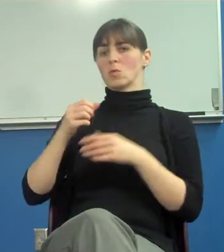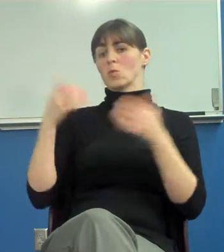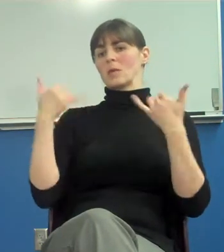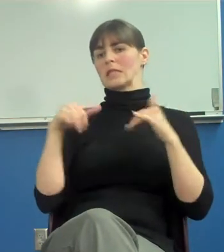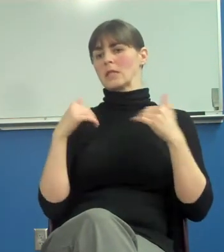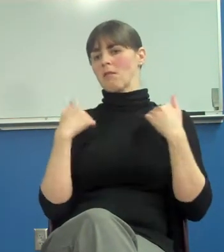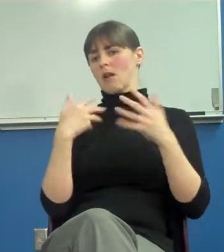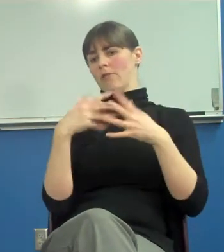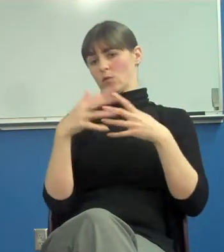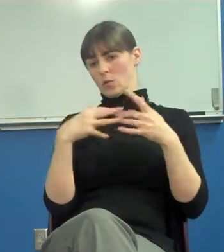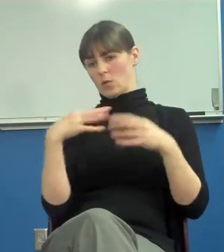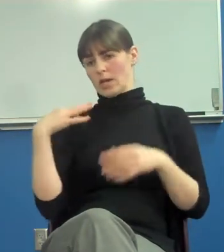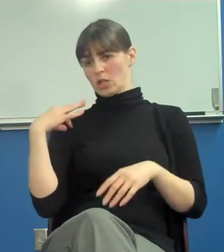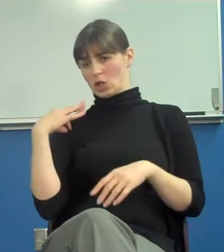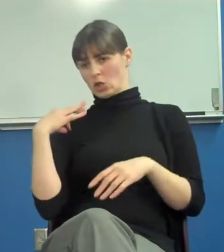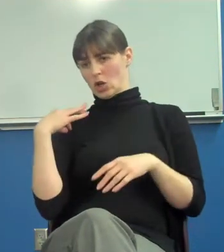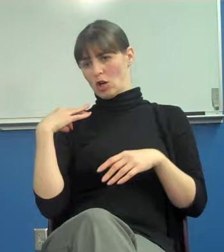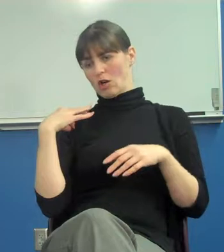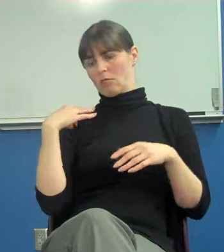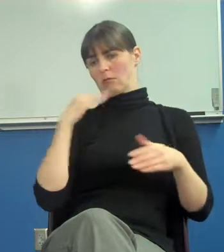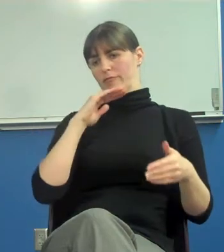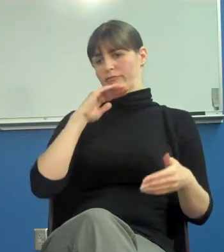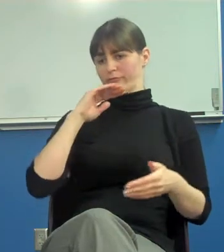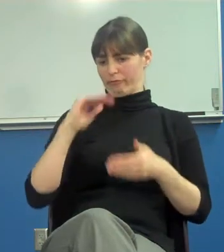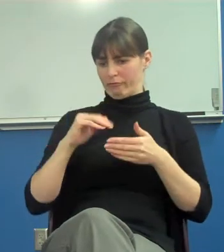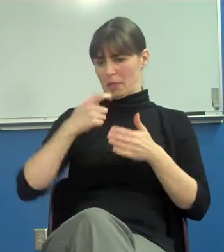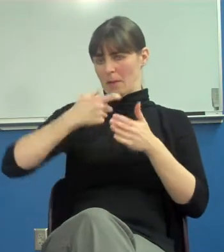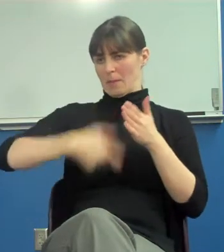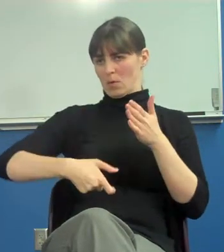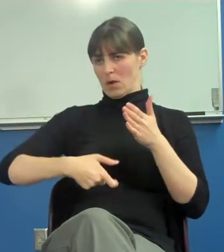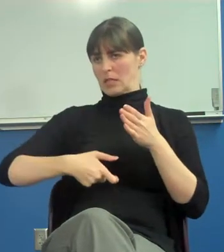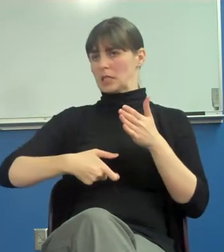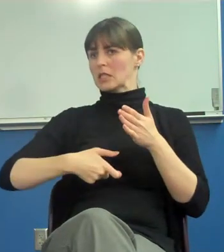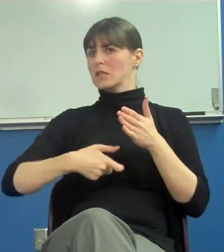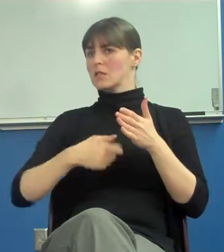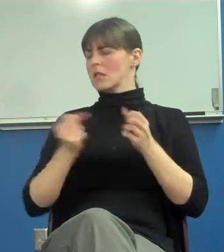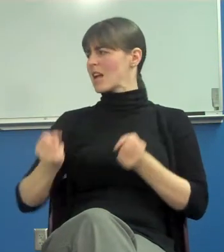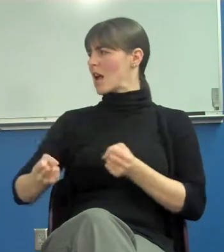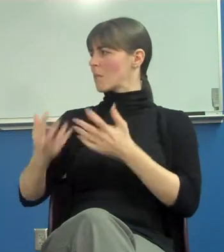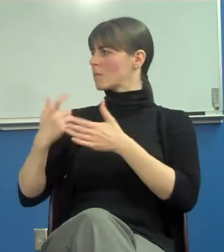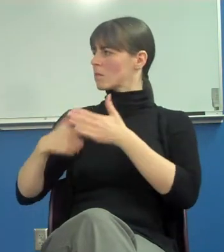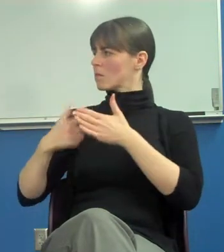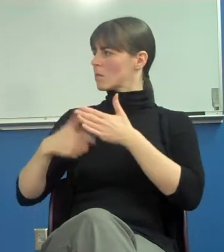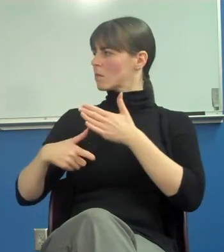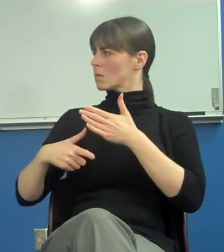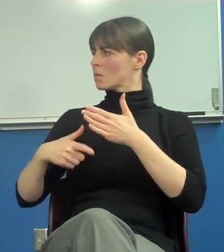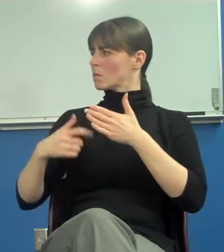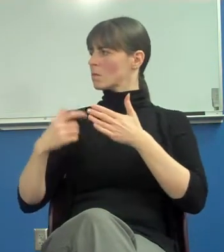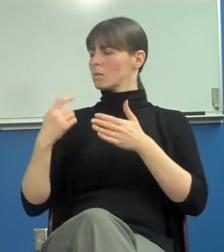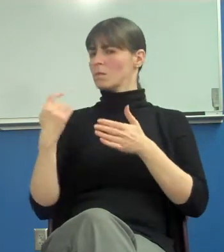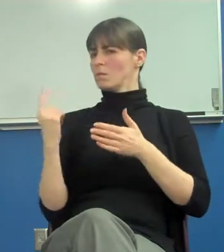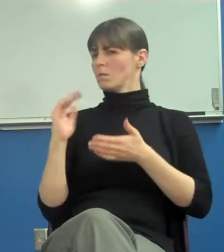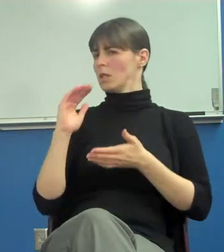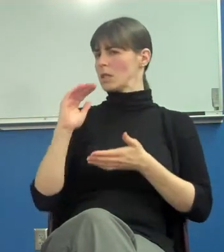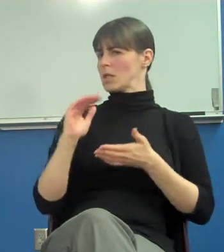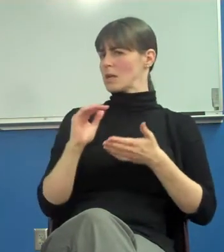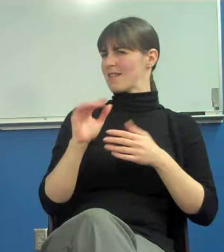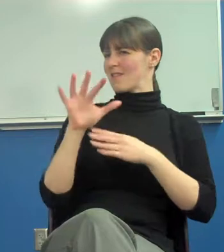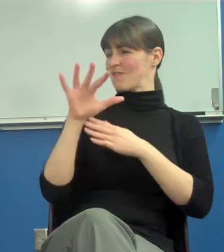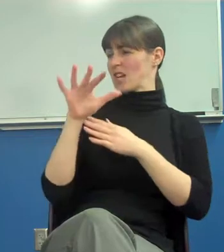gray shirt discounted price, because we want to get rid of those. We don't want them anymore. I think she's discounted them to